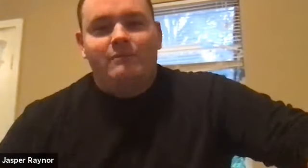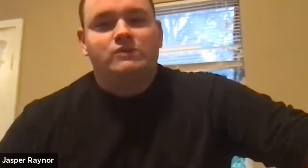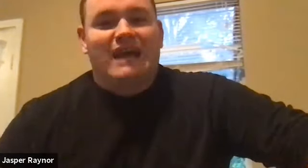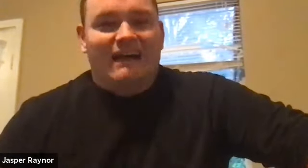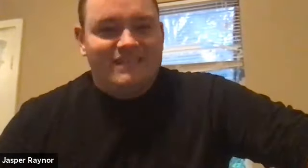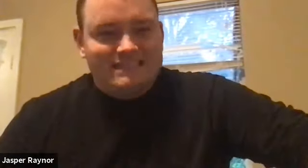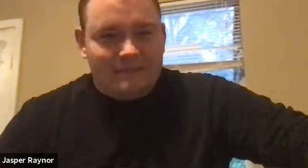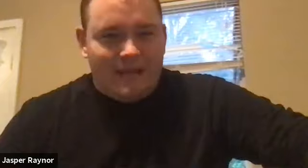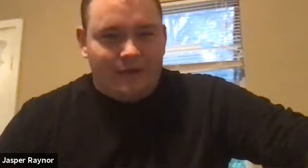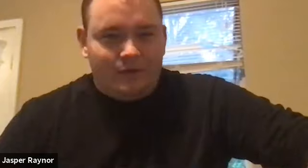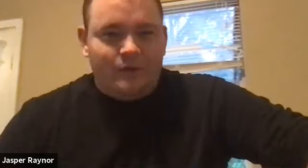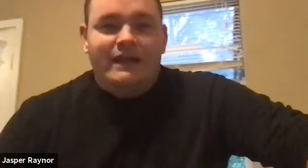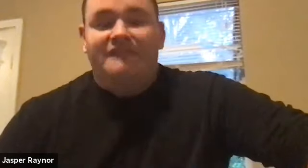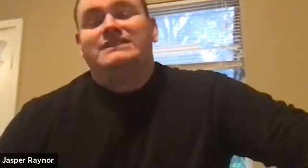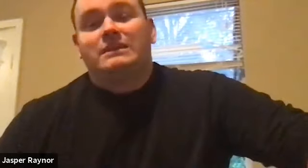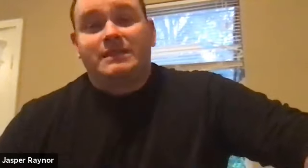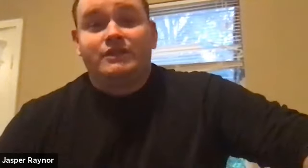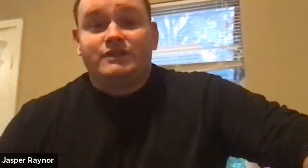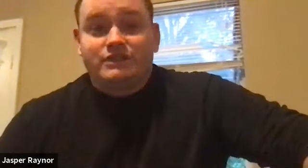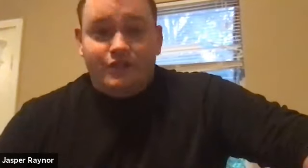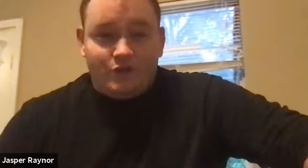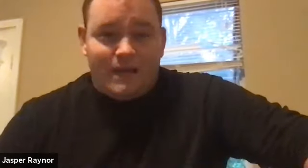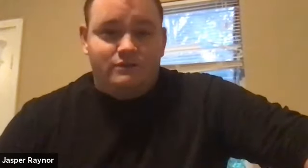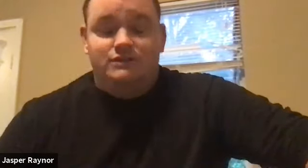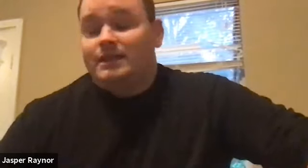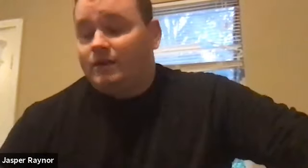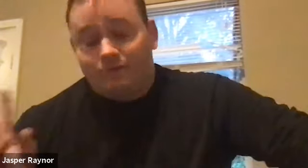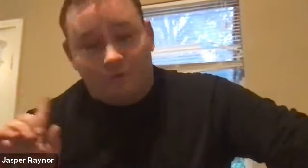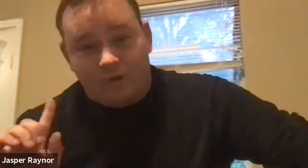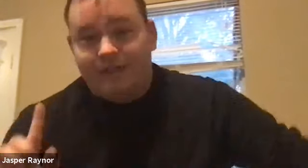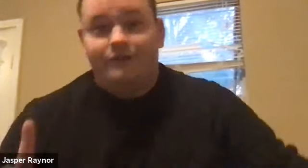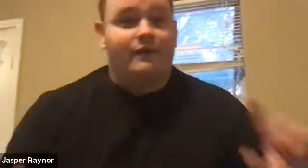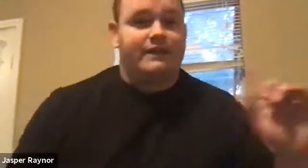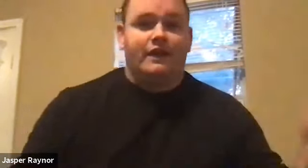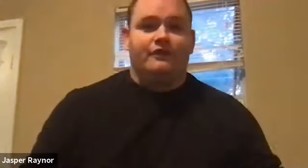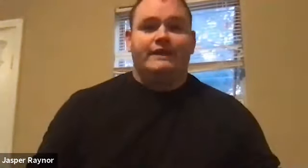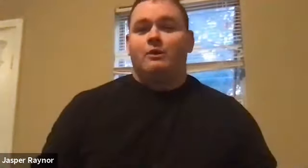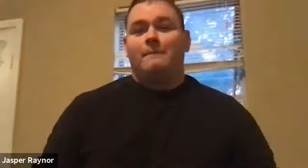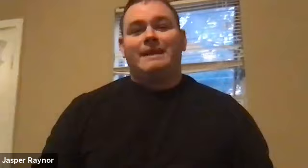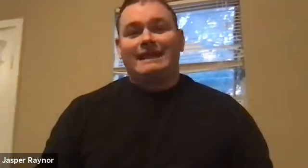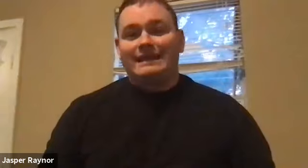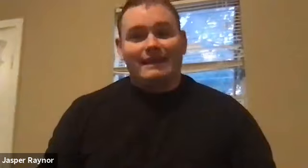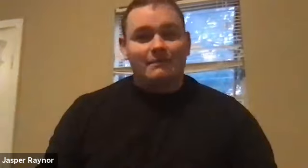most obvious thing about you. If it's something you're insecure about, just let it go through one ear and out the other. They don't mean anything about